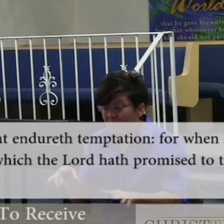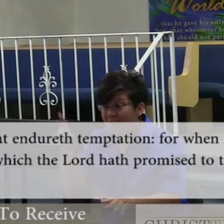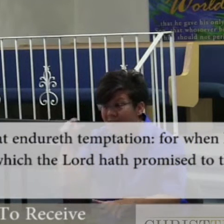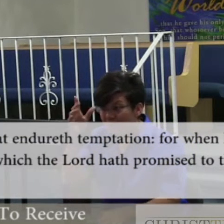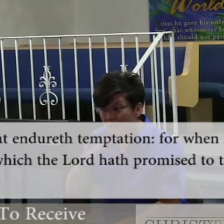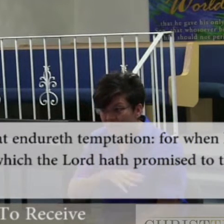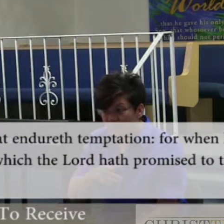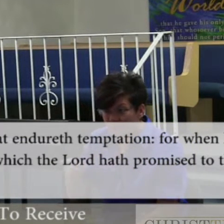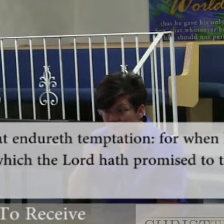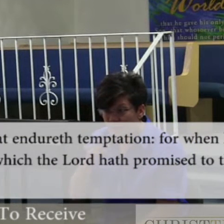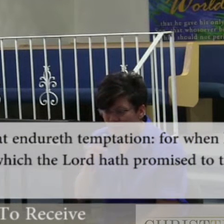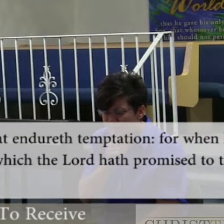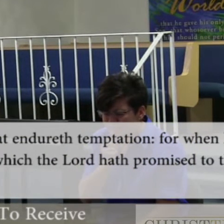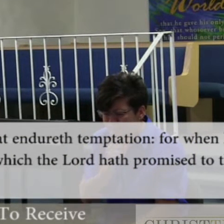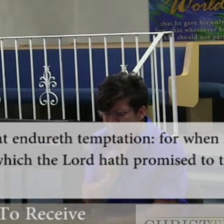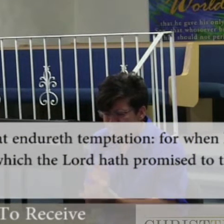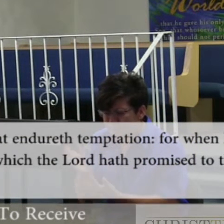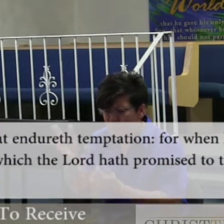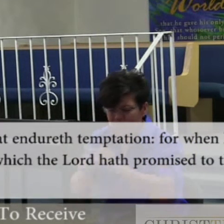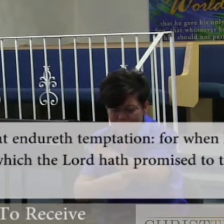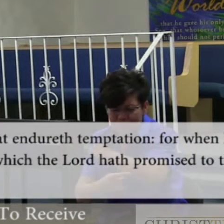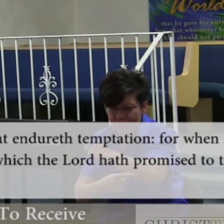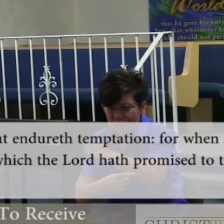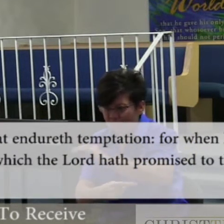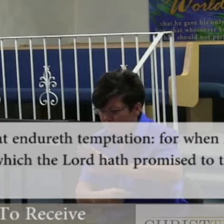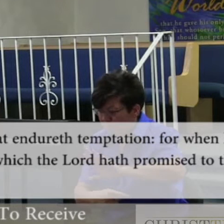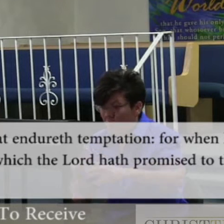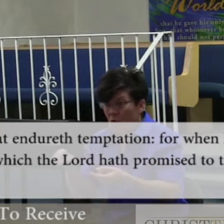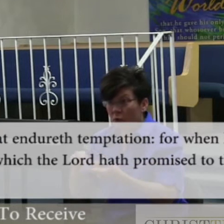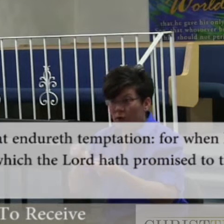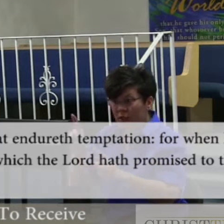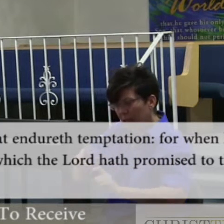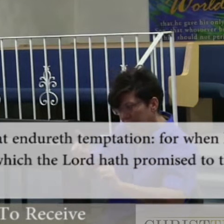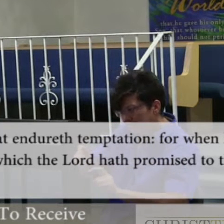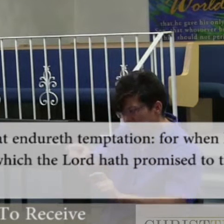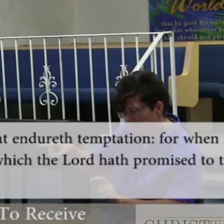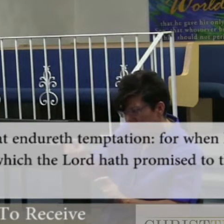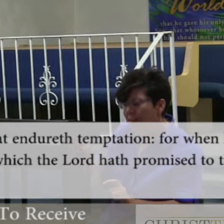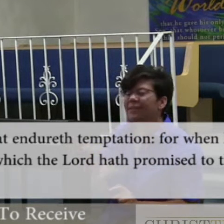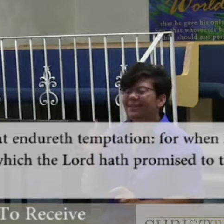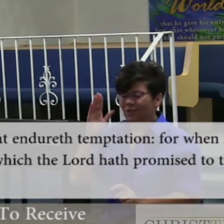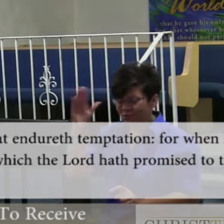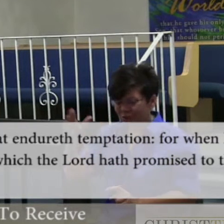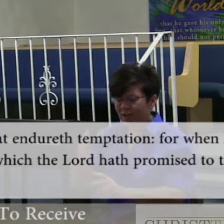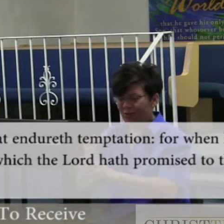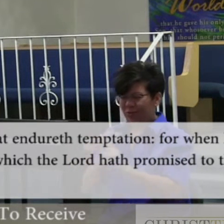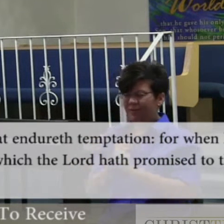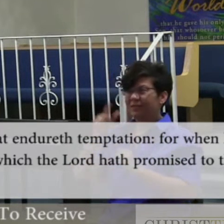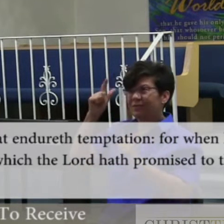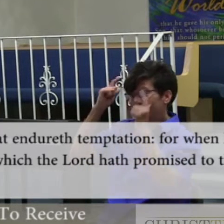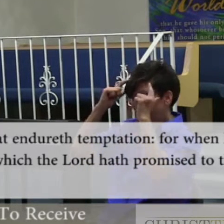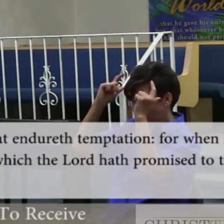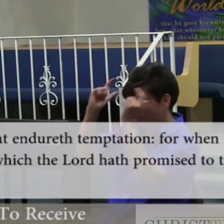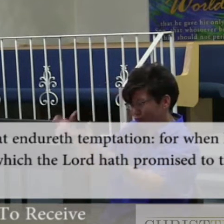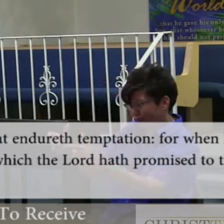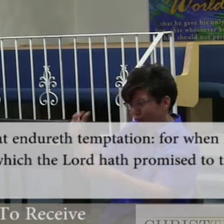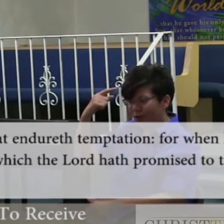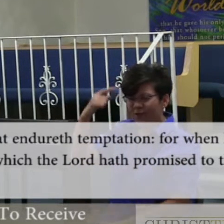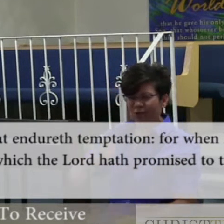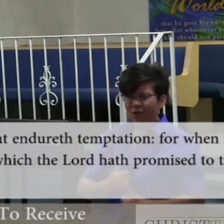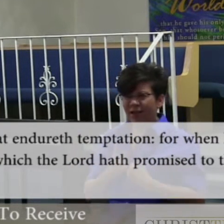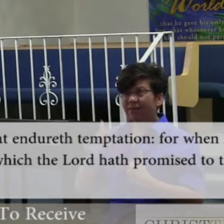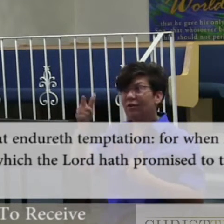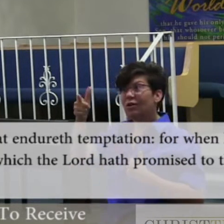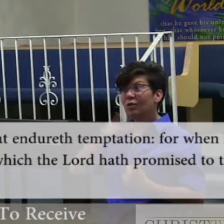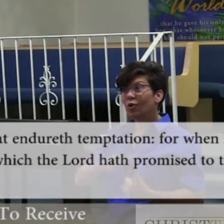the man that endureth temptation, for when he is tried, he shall receive the crown of life, which